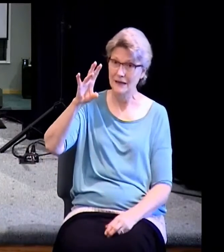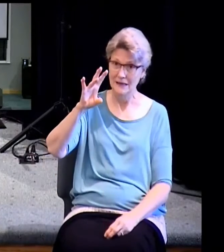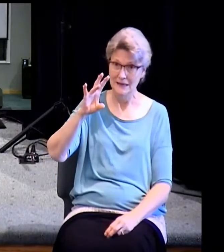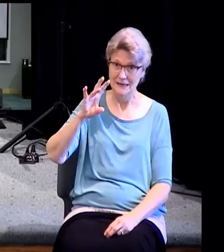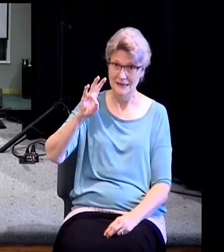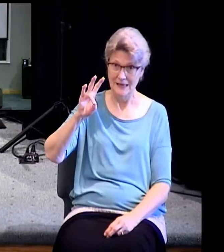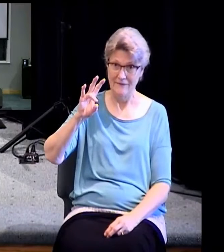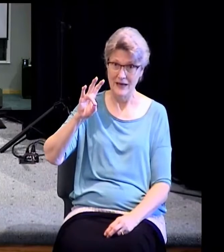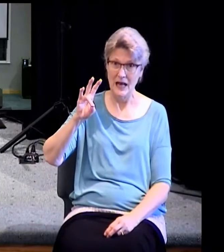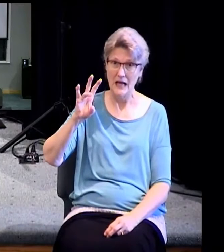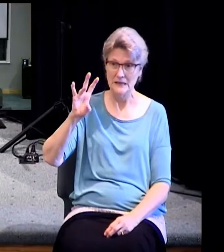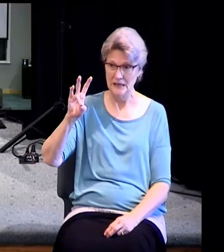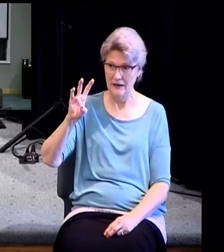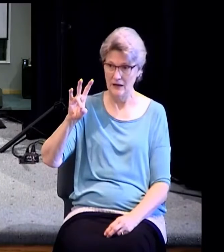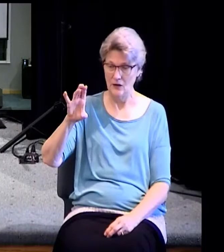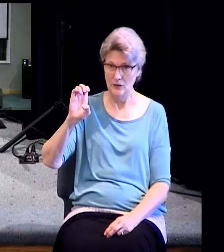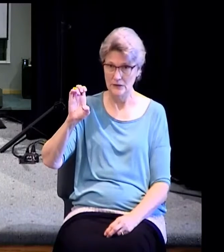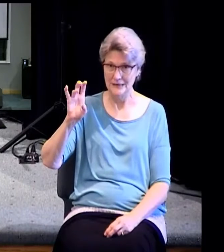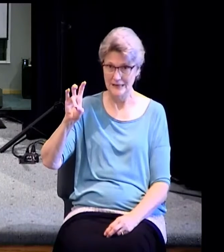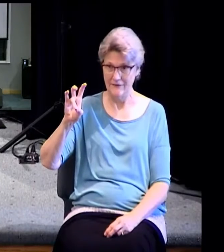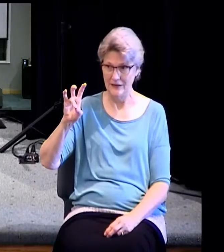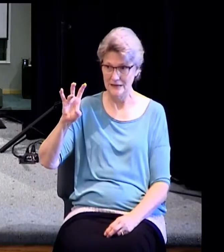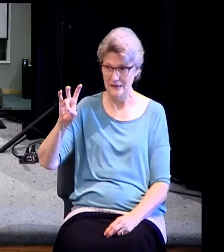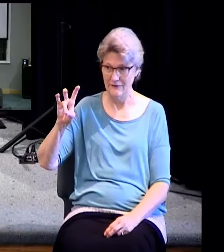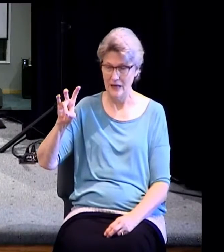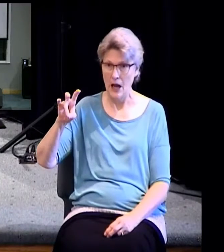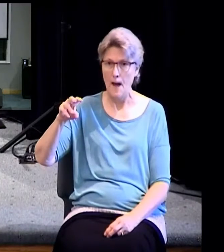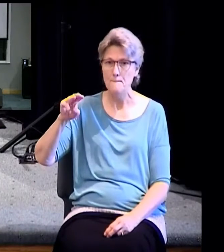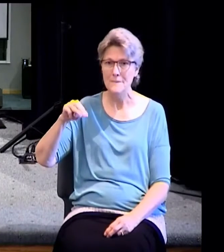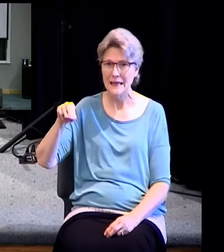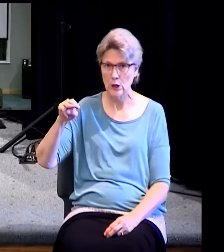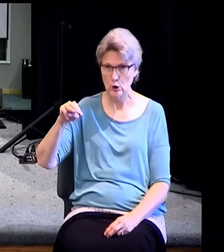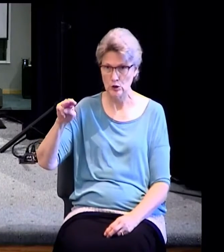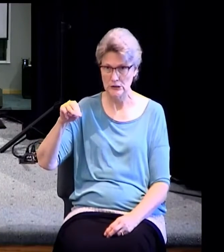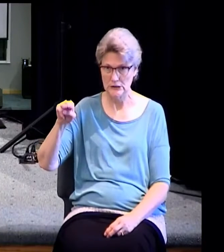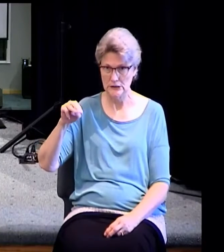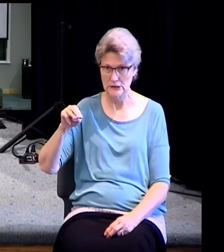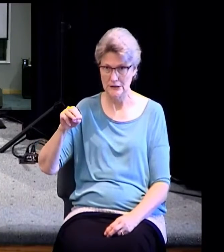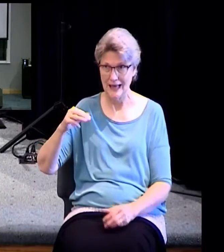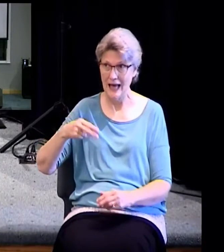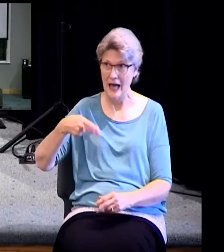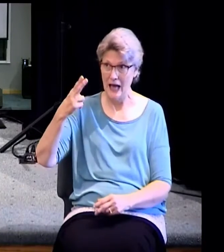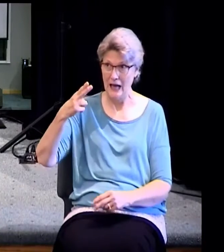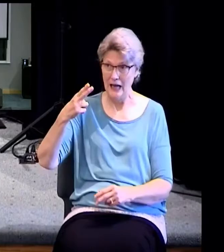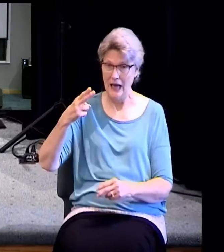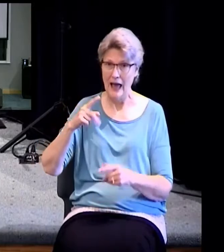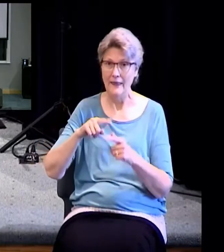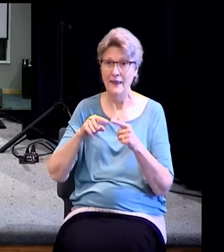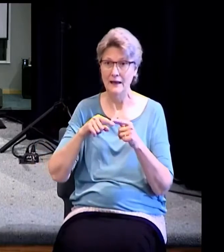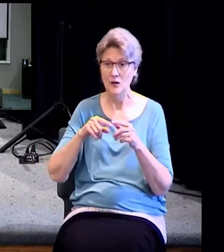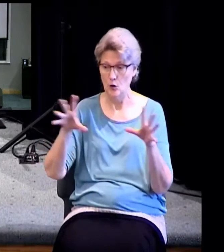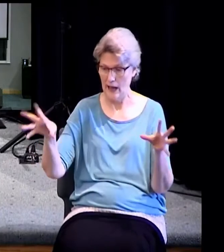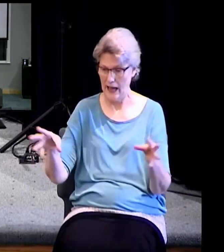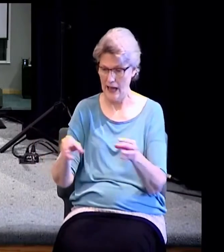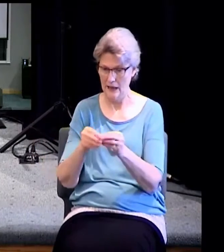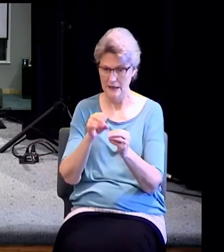21 happens to be the number of Sheen, the letter that is used to describe